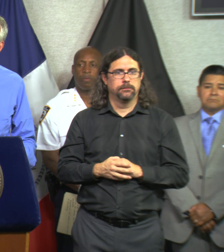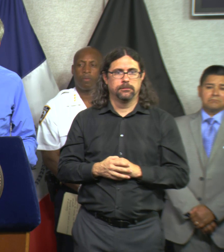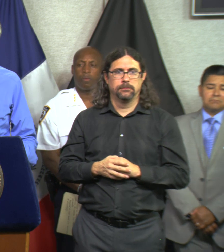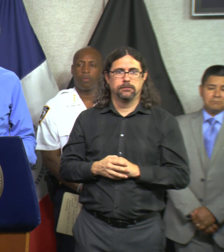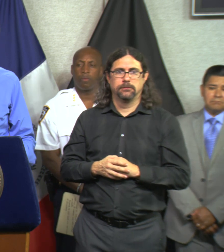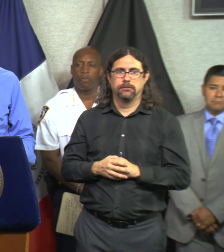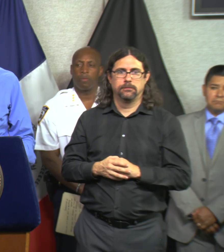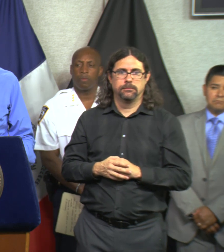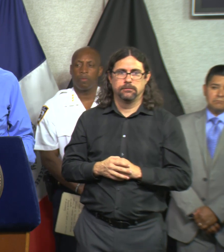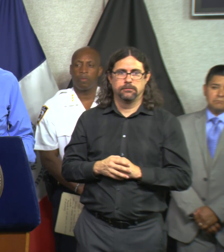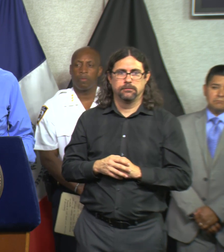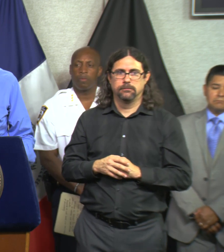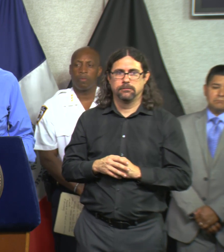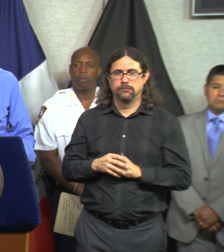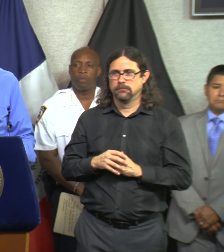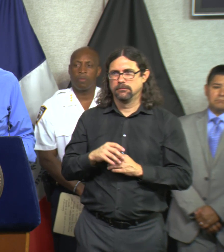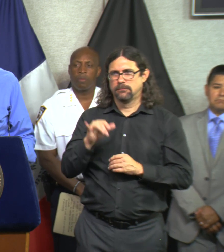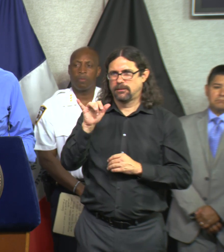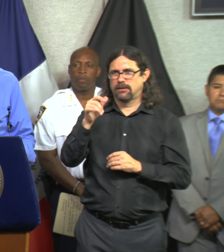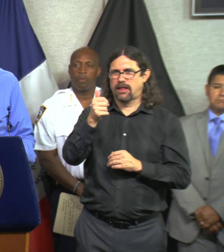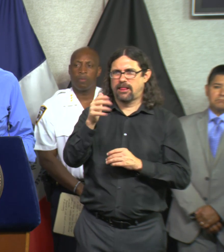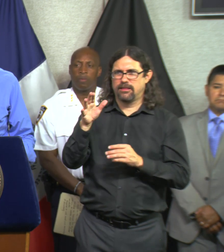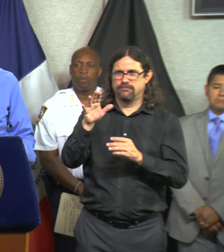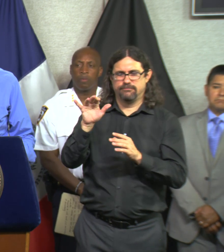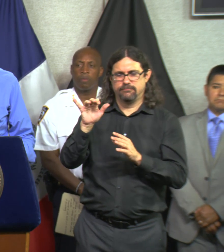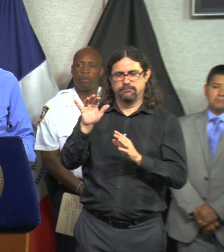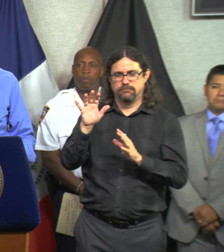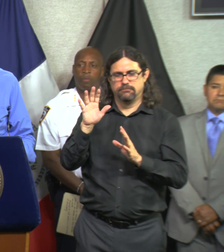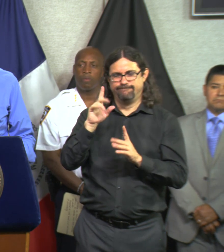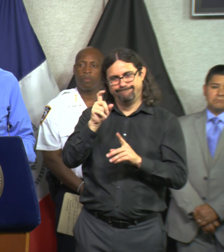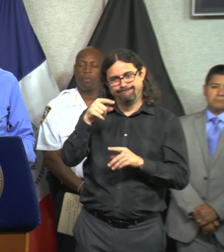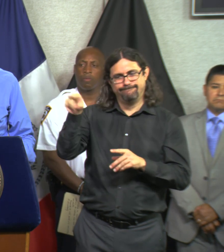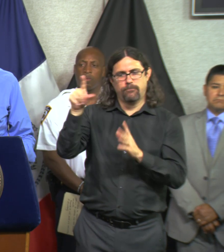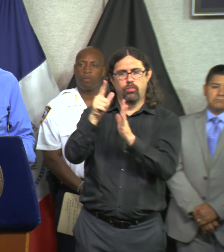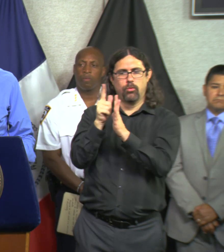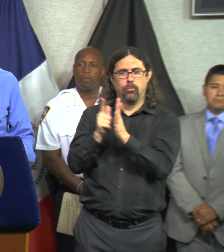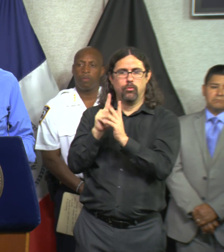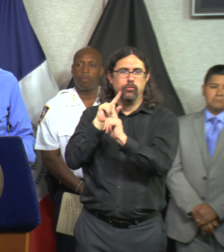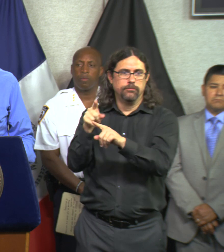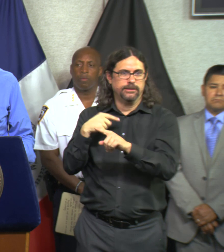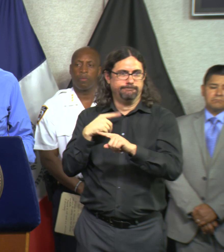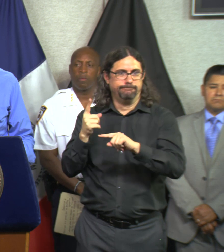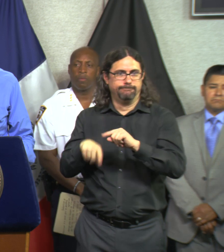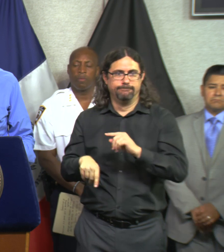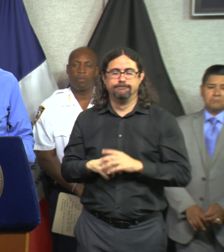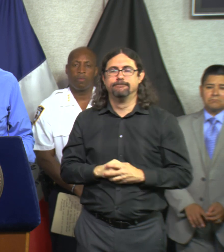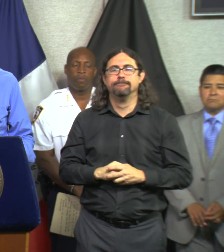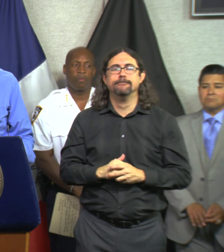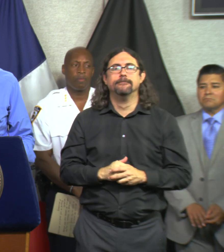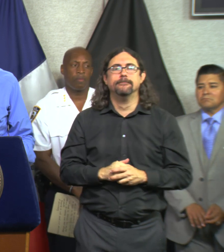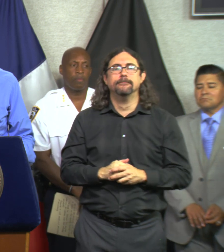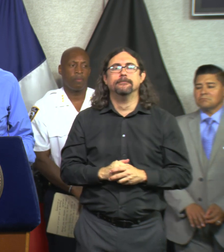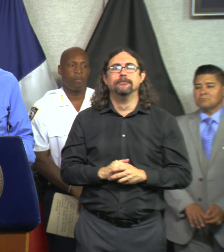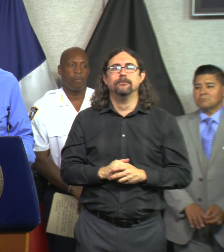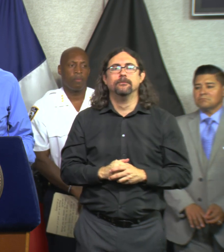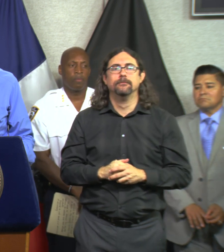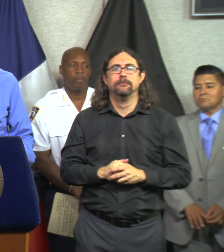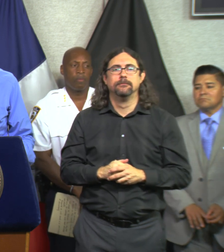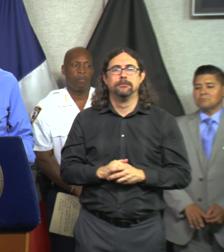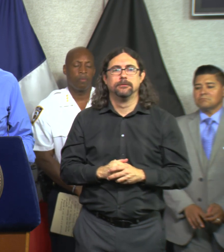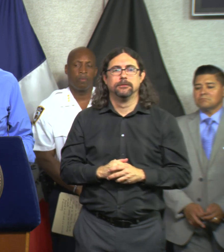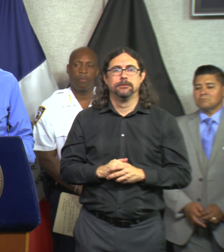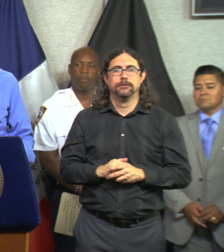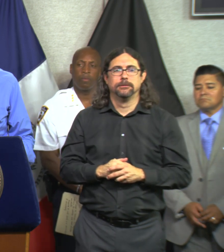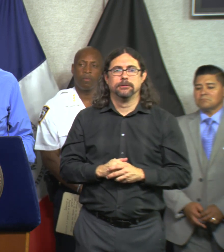Yes. Ms. Carr seems to disagree with your assessment of your meeting, at least according to her statement. She